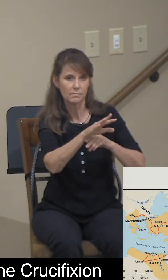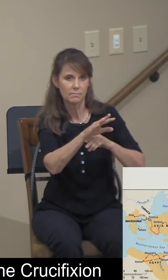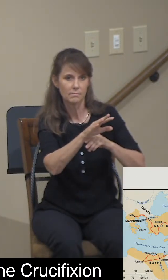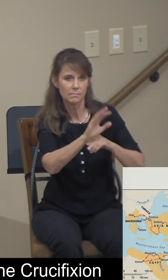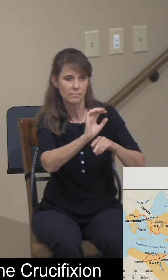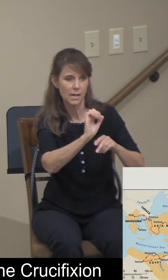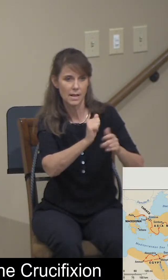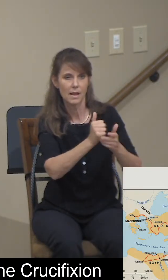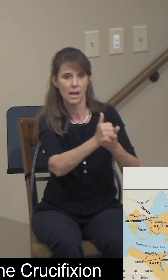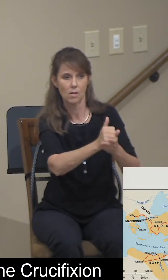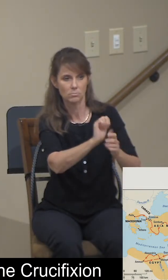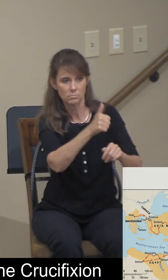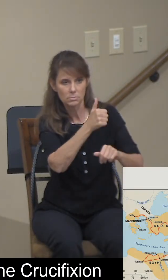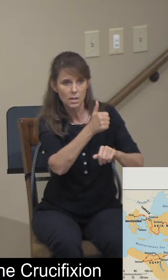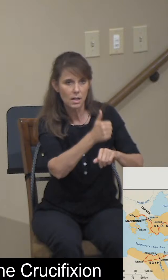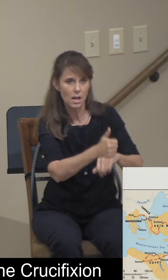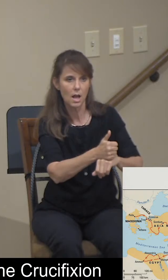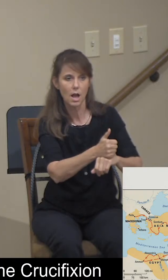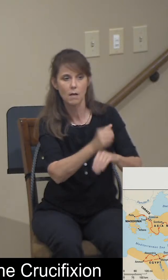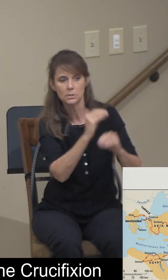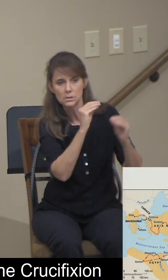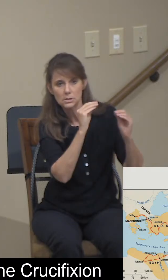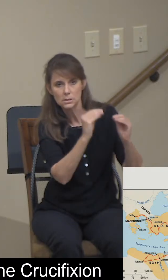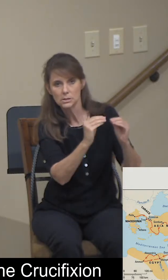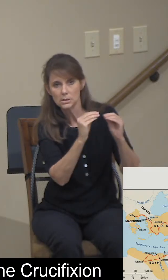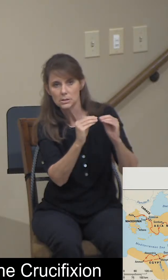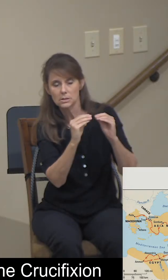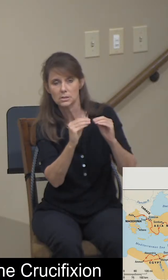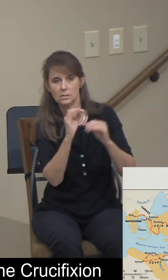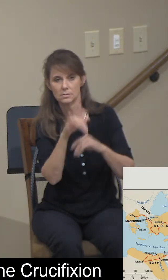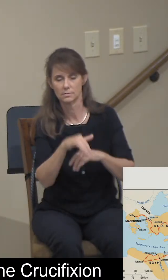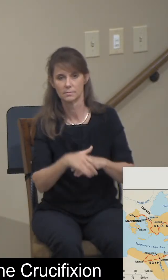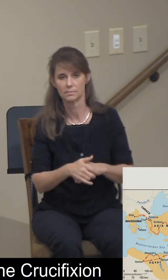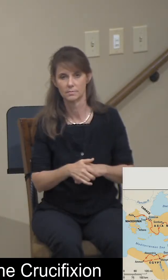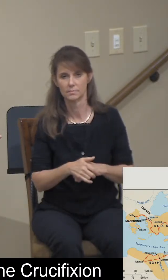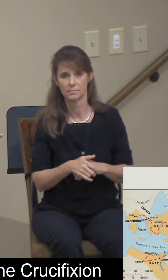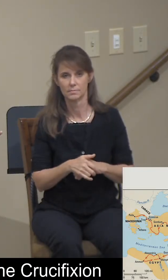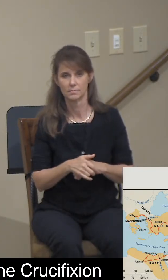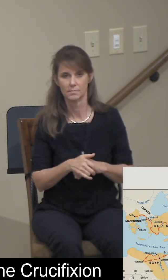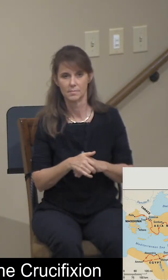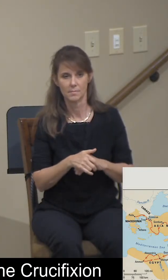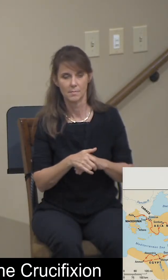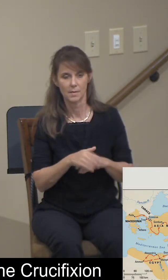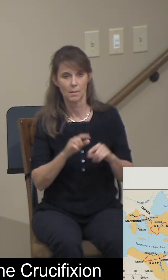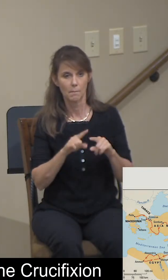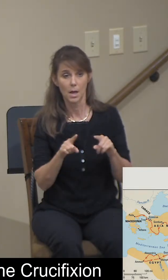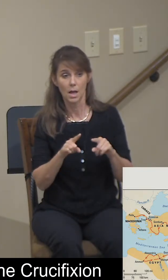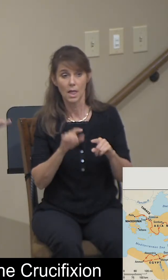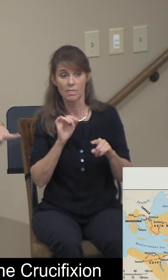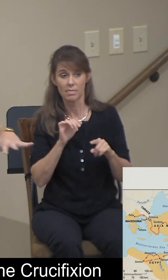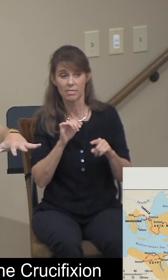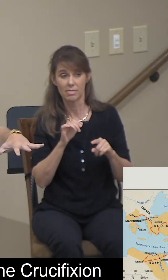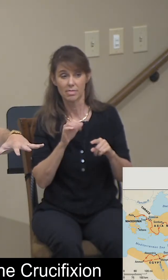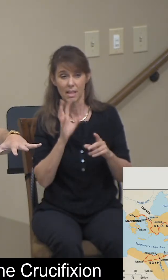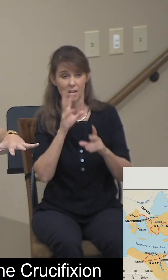but it usually meant about 1,000 people or so. However, that's not including all of the rural areas and farmland that